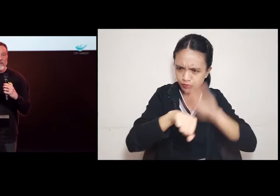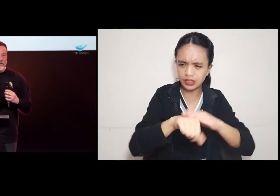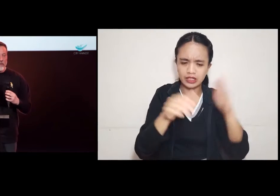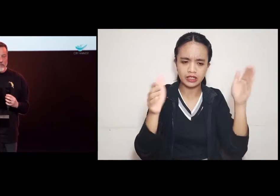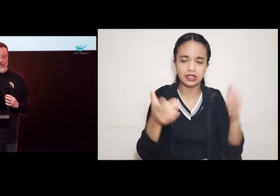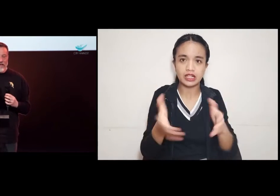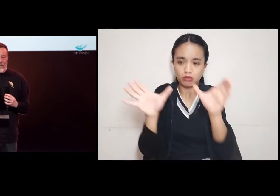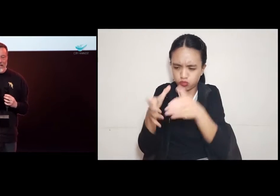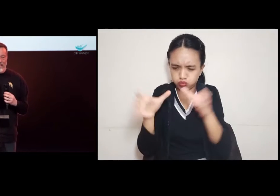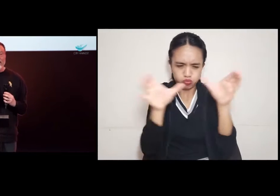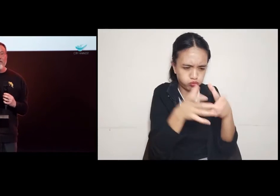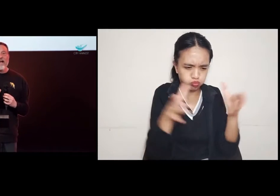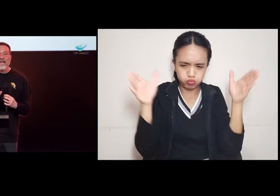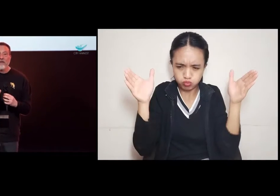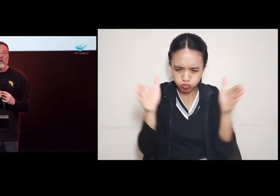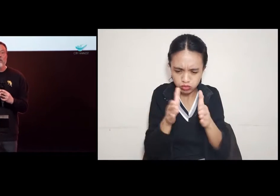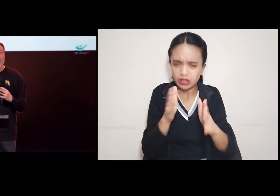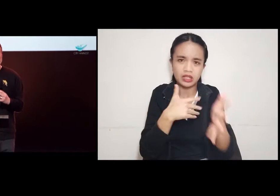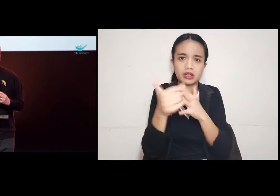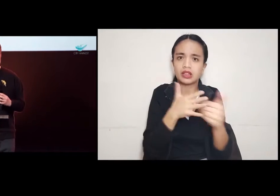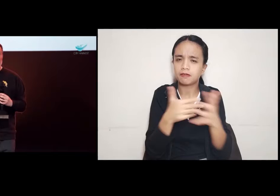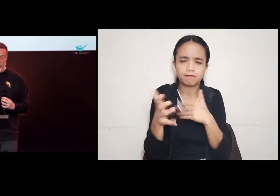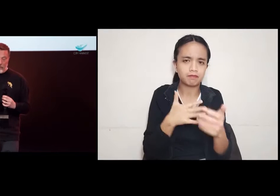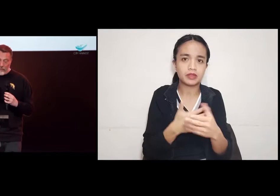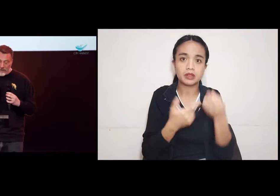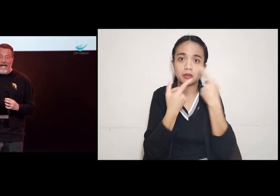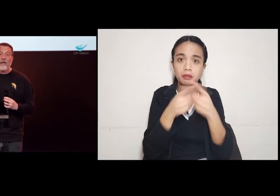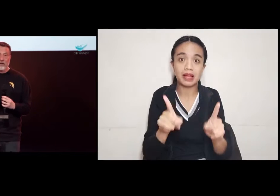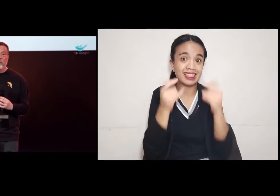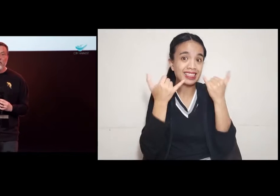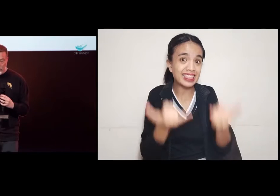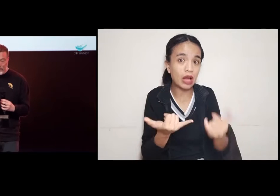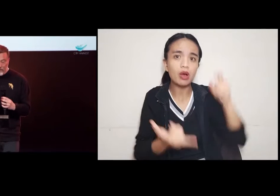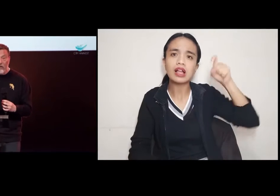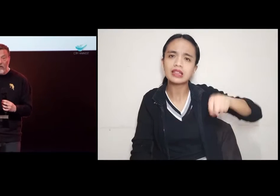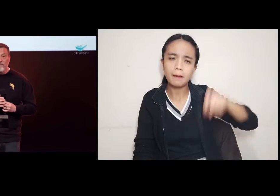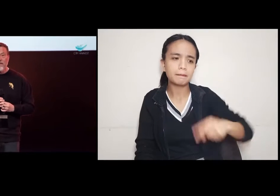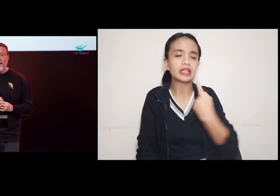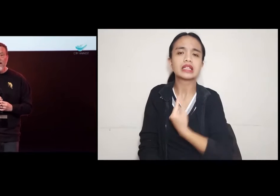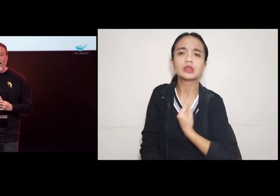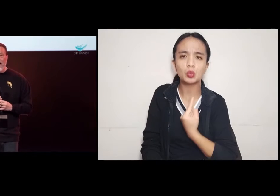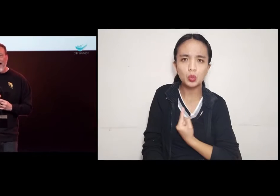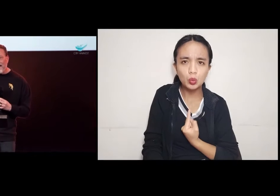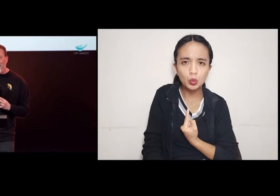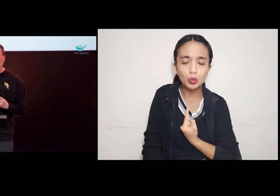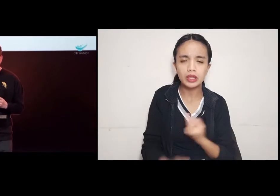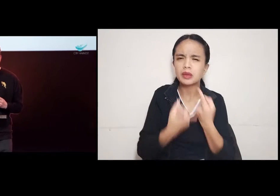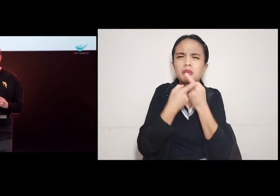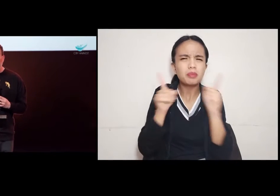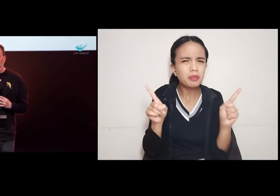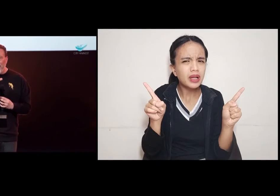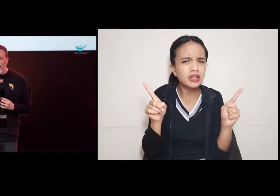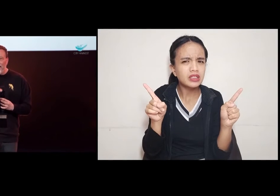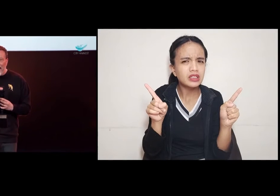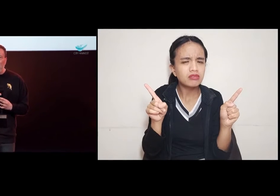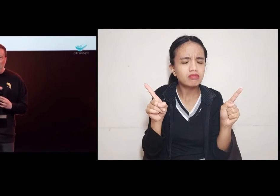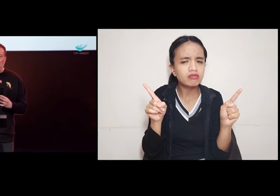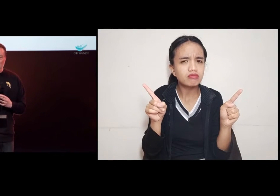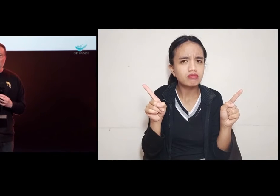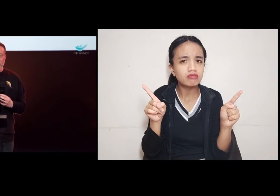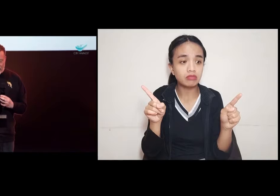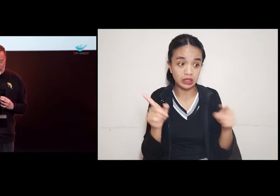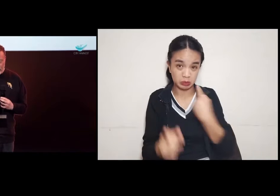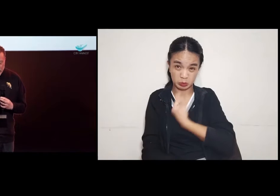and smaller groups. In fact, I don't know if we can get any smaller. Pretty much now we're supposed to be alone. And yet, in